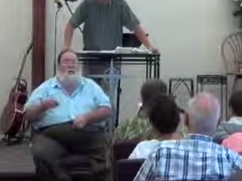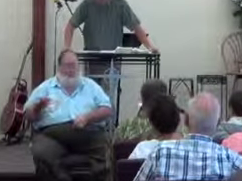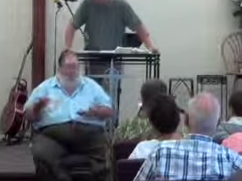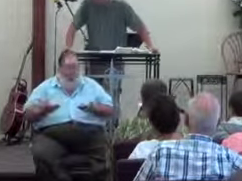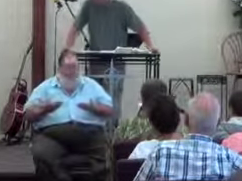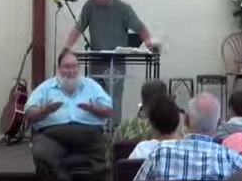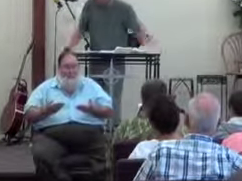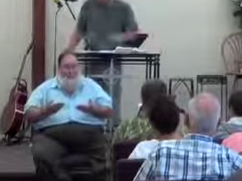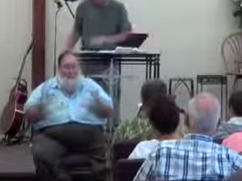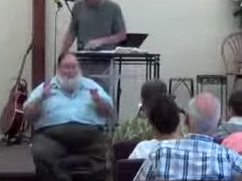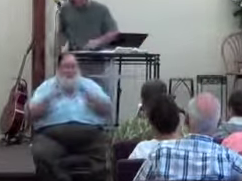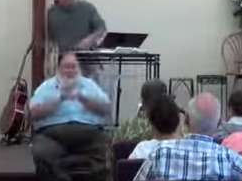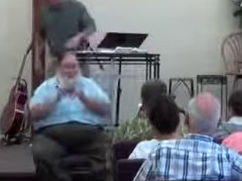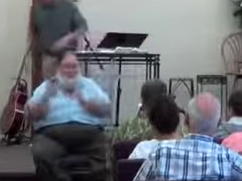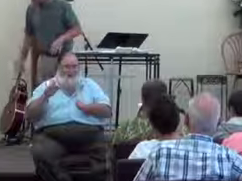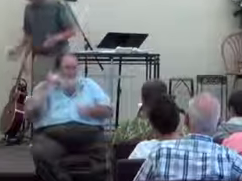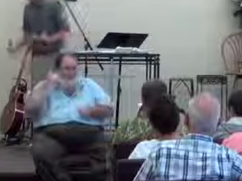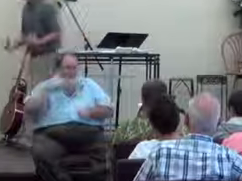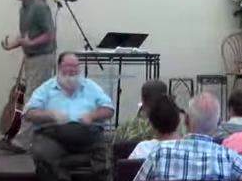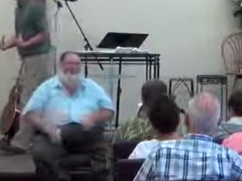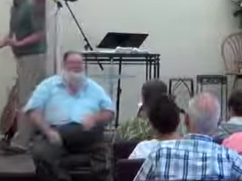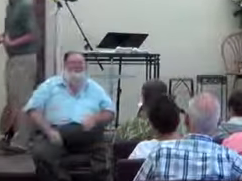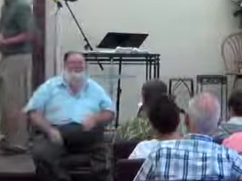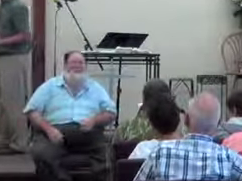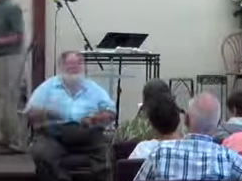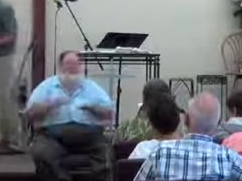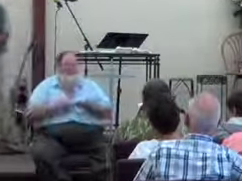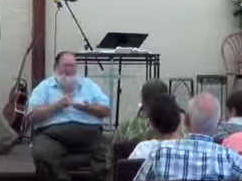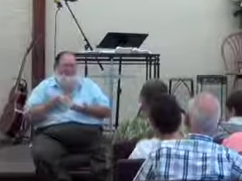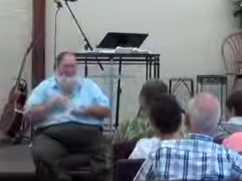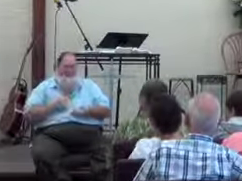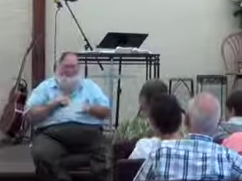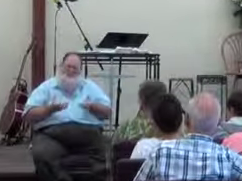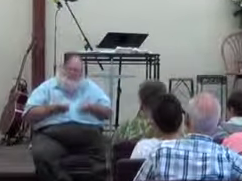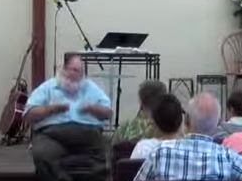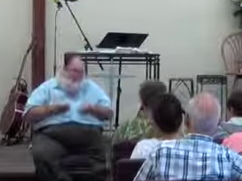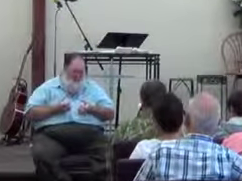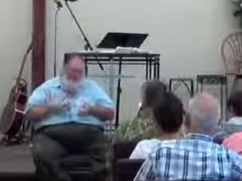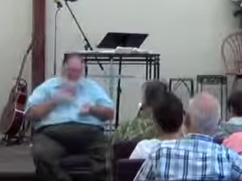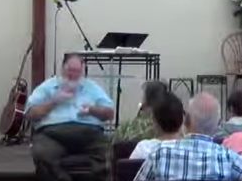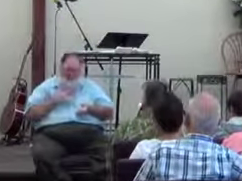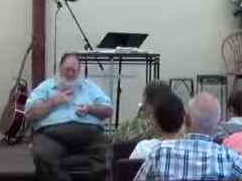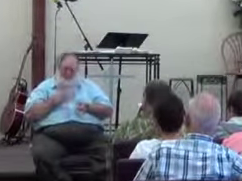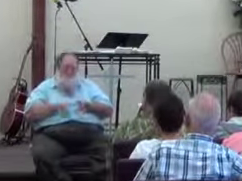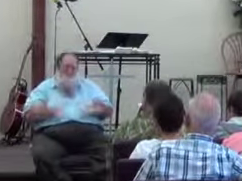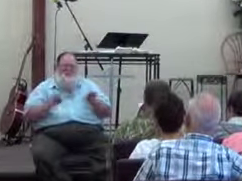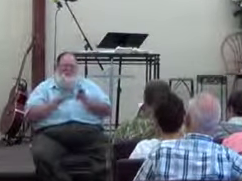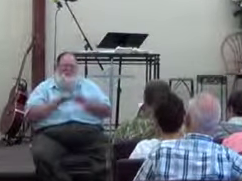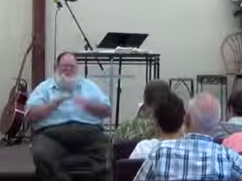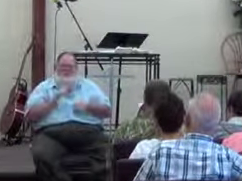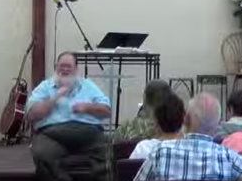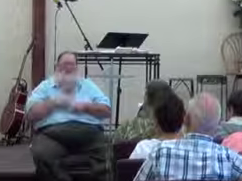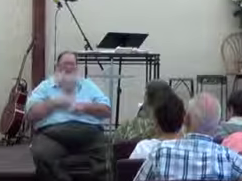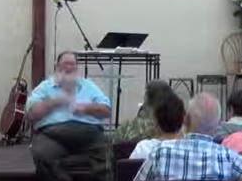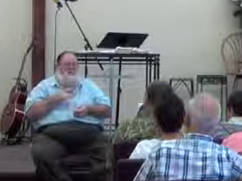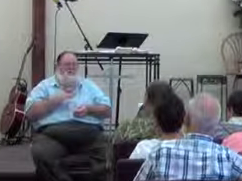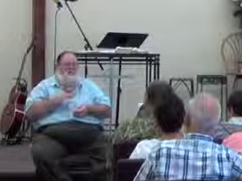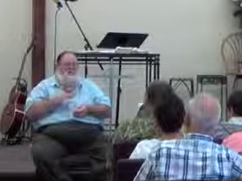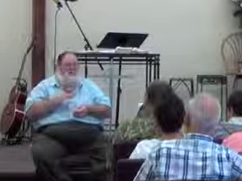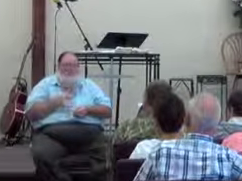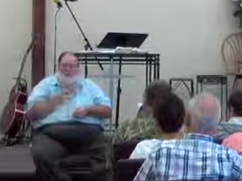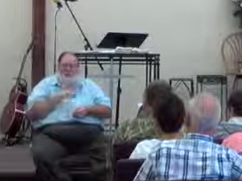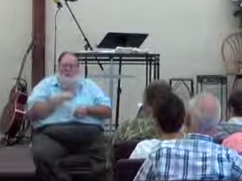You know, sometimes we just want to be important, you know? And it's not that we feel unworthy, so we need to build ourselves up,